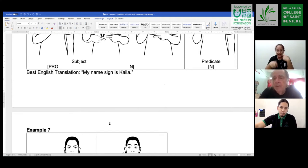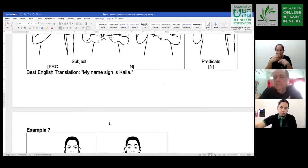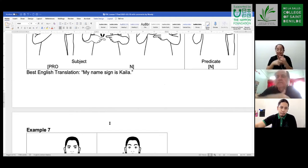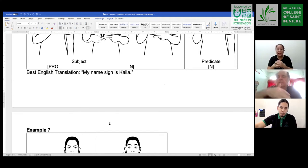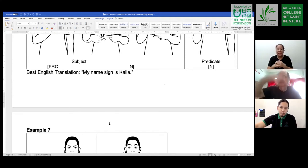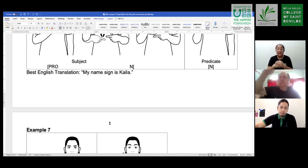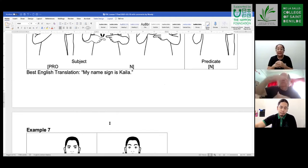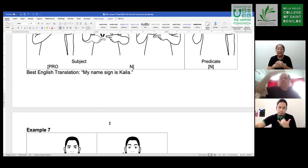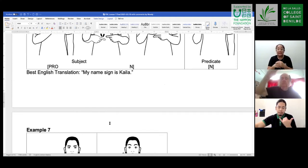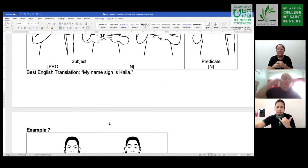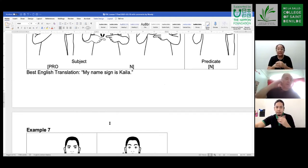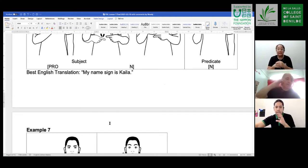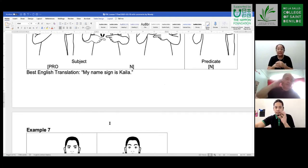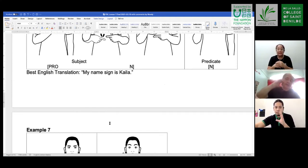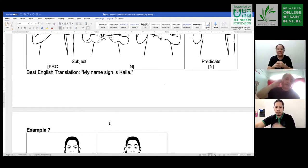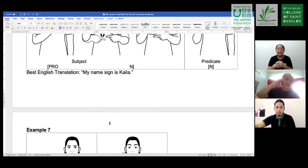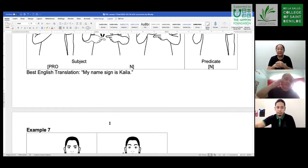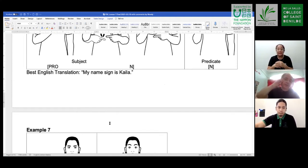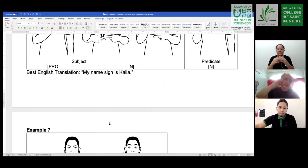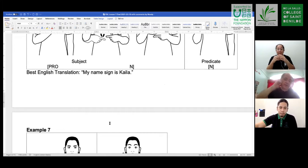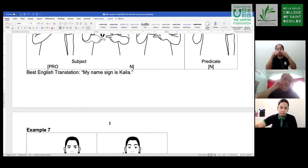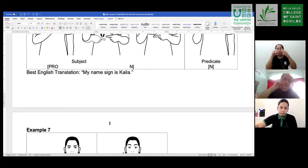long dictionary, the full dictionary.